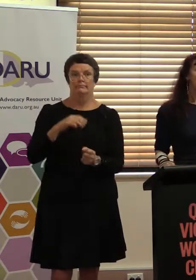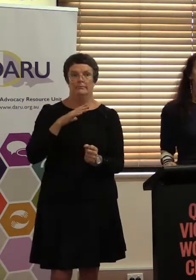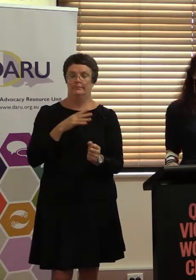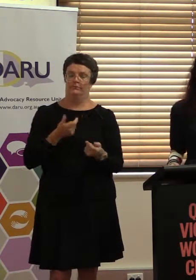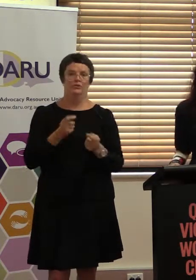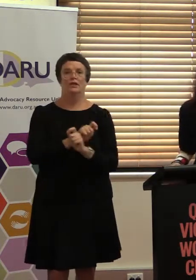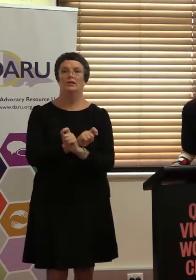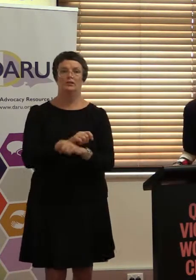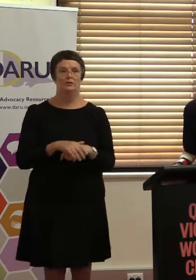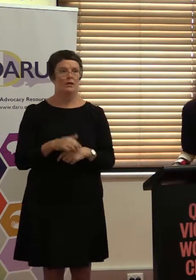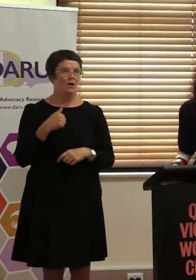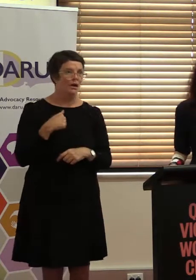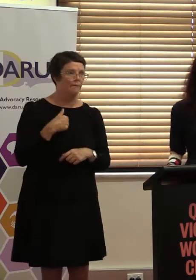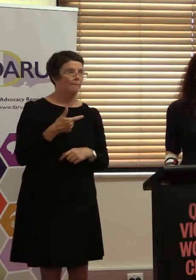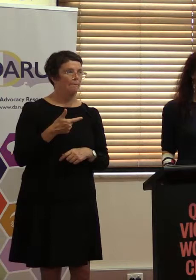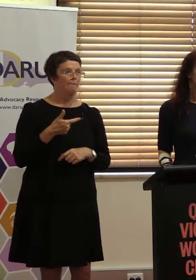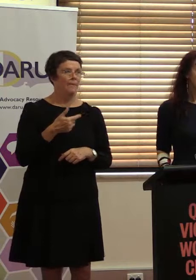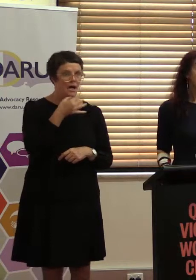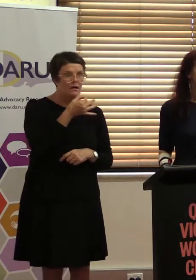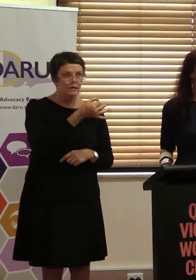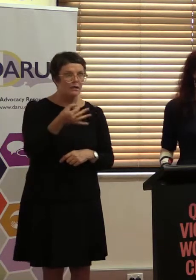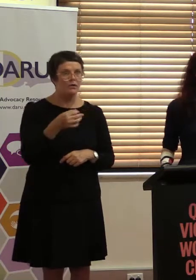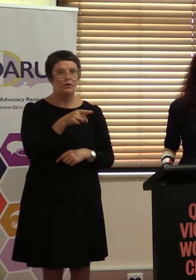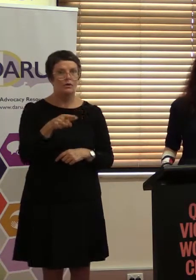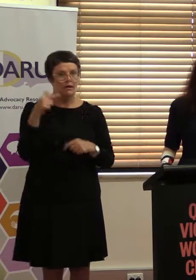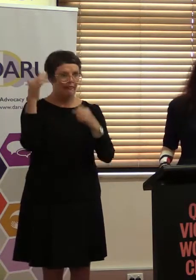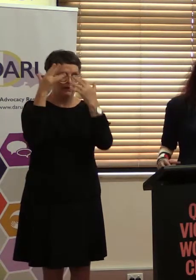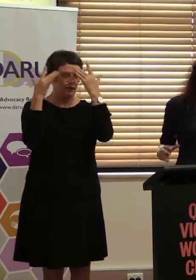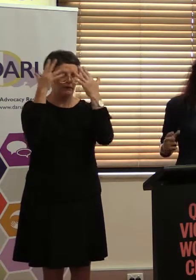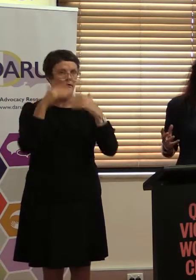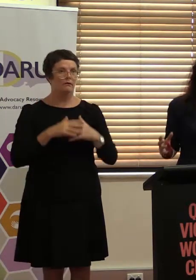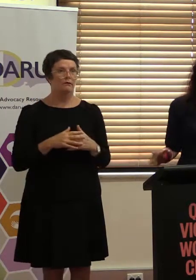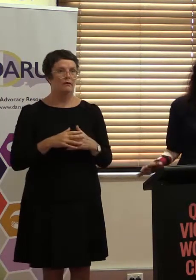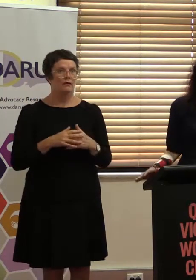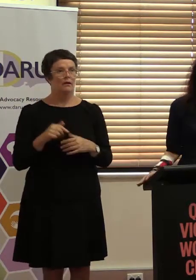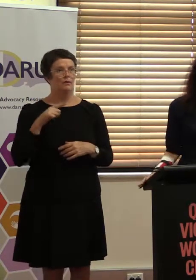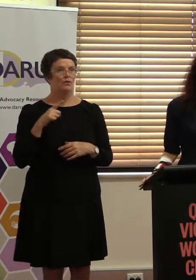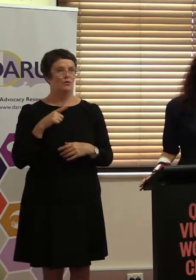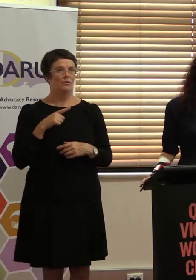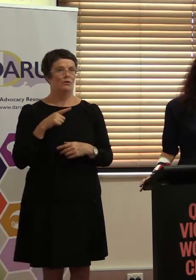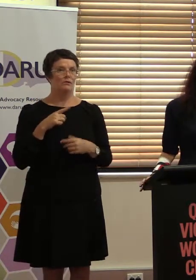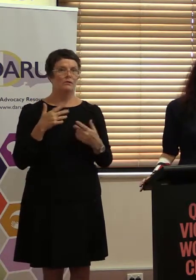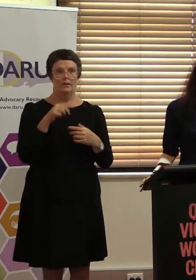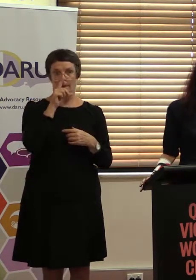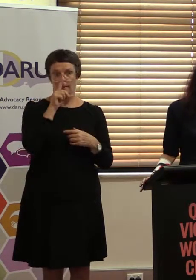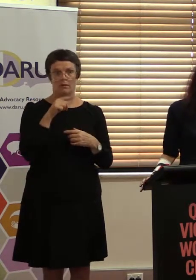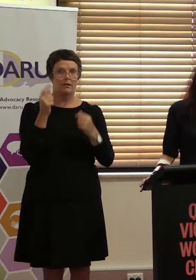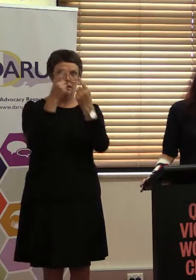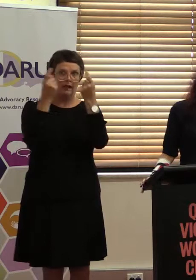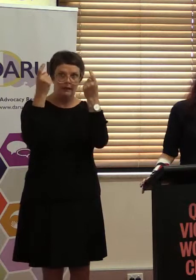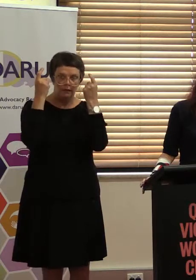So I'm inviting you to have a think about this, because a number of us across Australia,